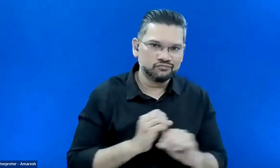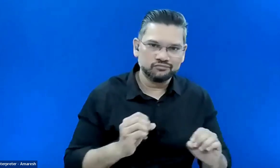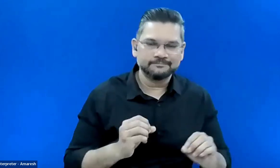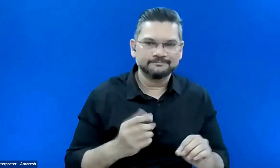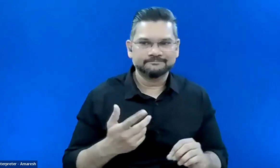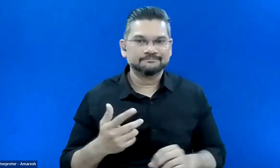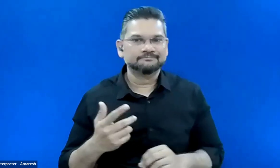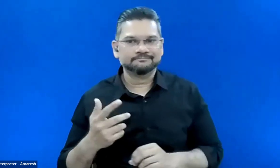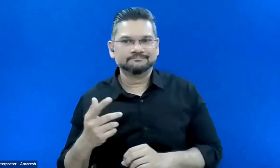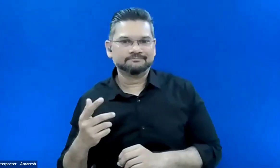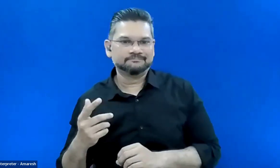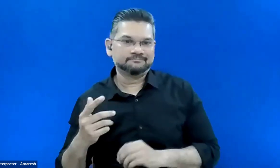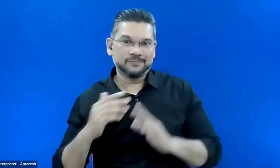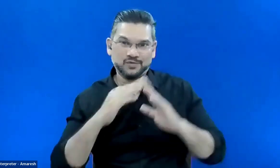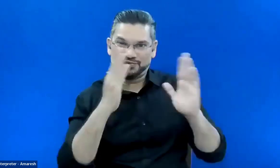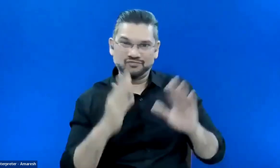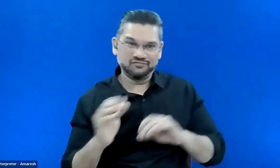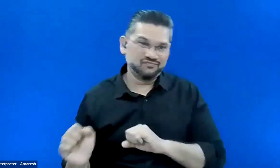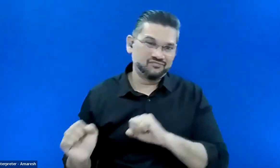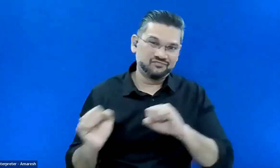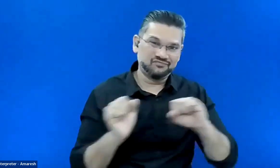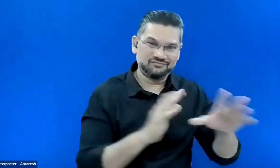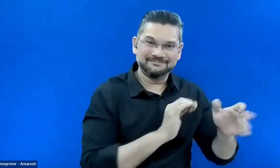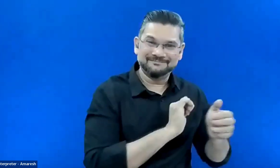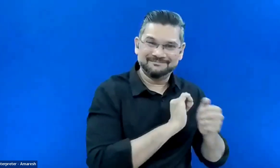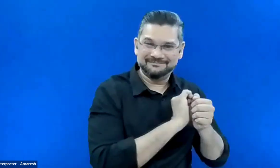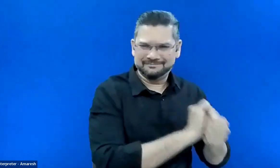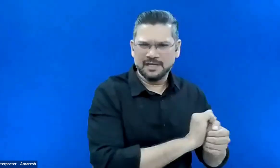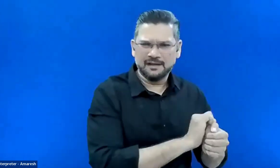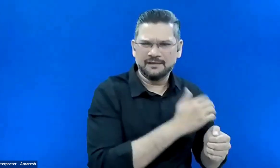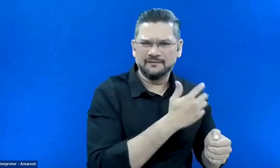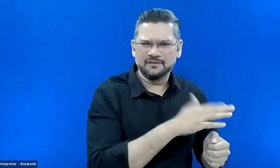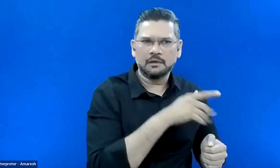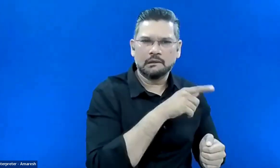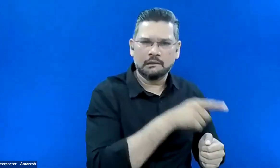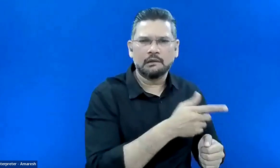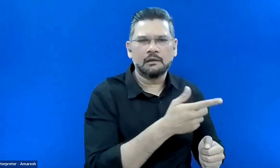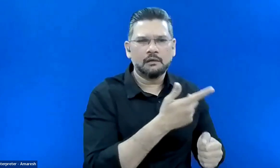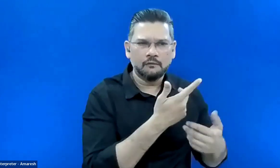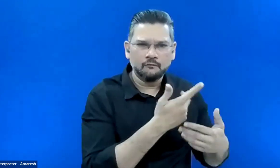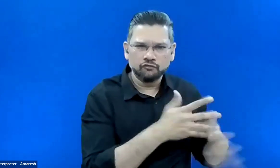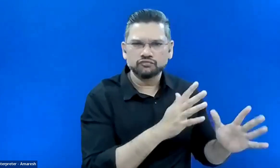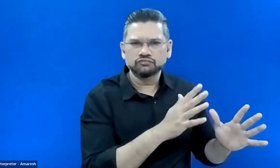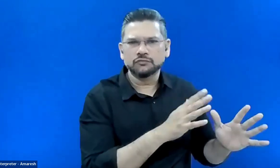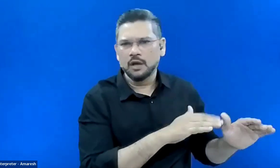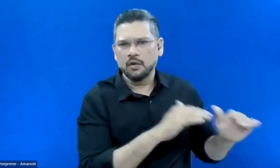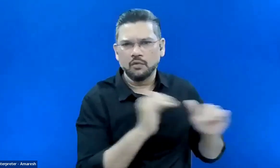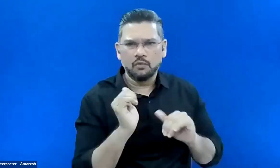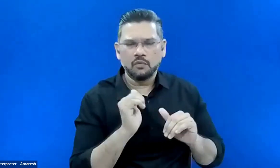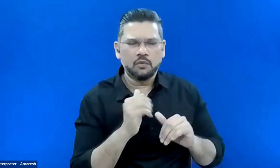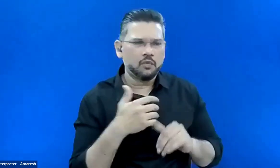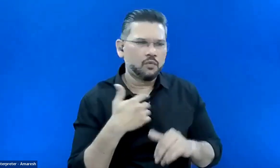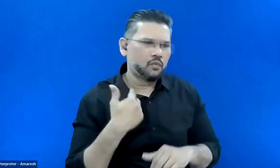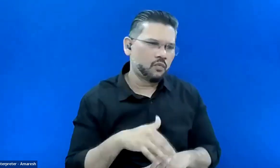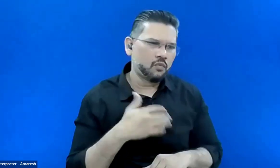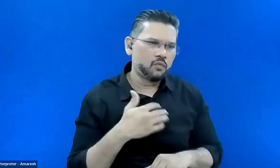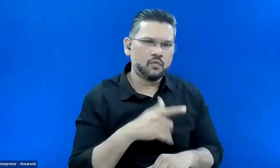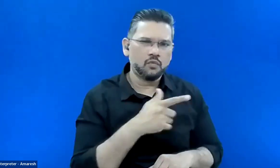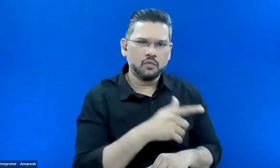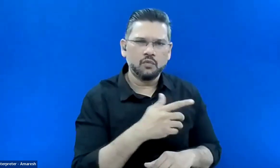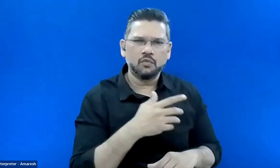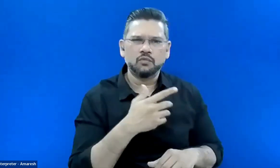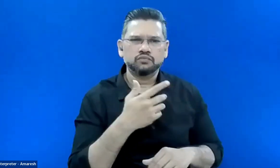institutions, they've expressed, or rather shared stories where it actually shows that they experience some amount